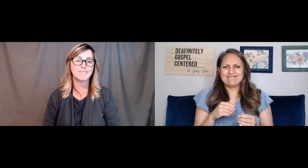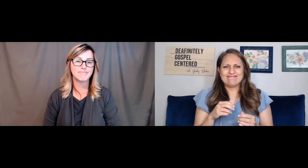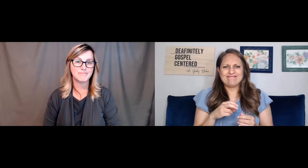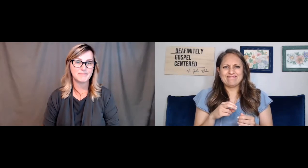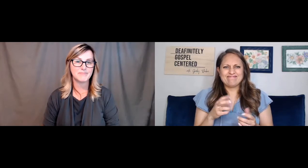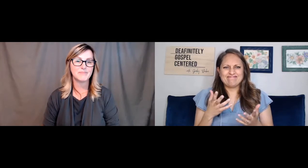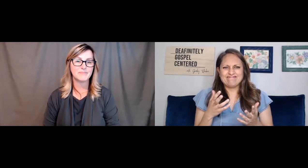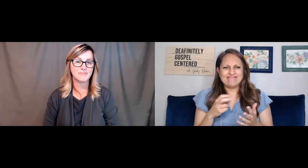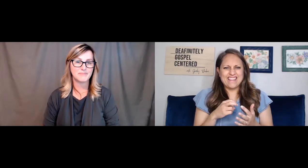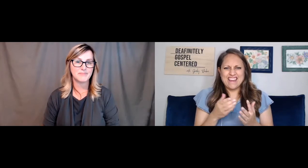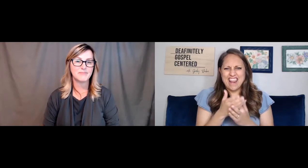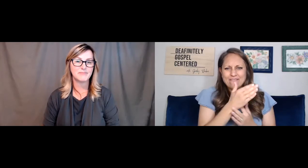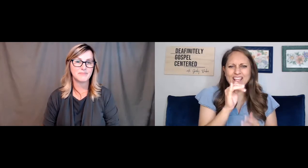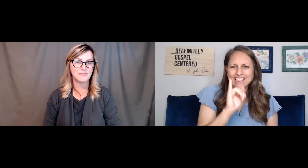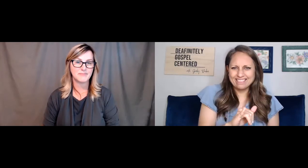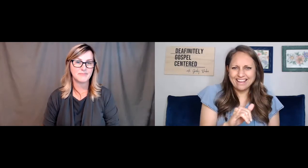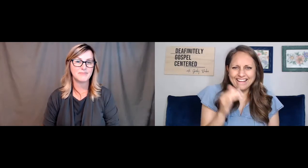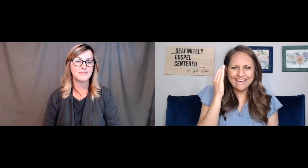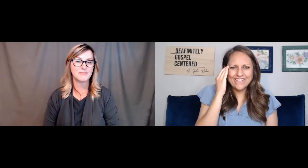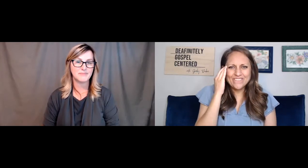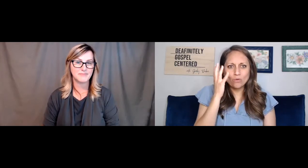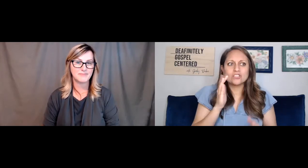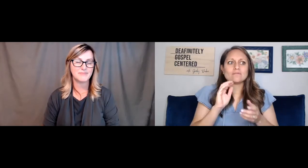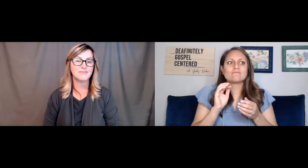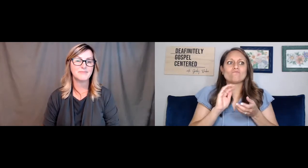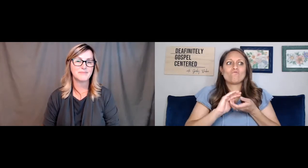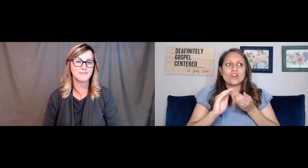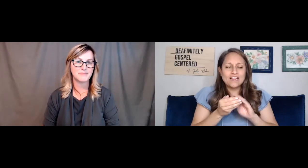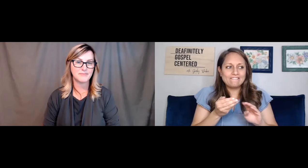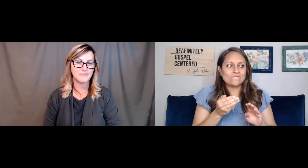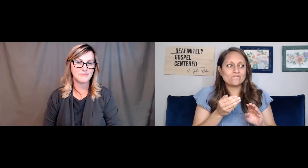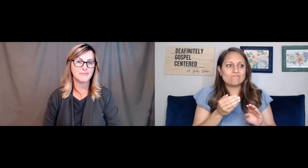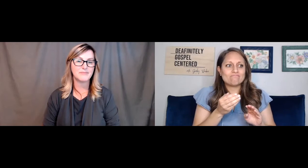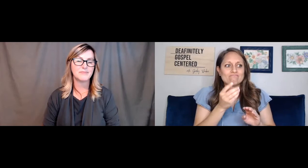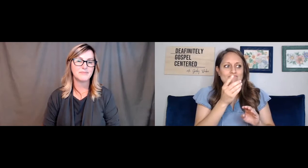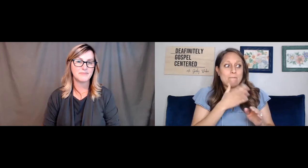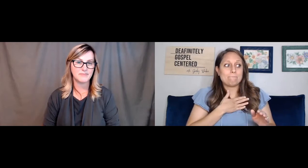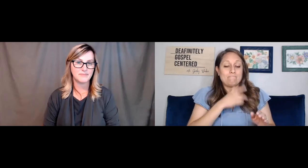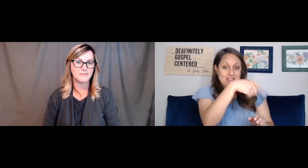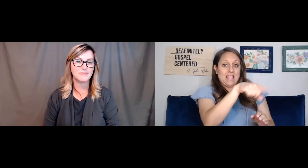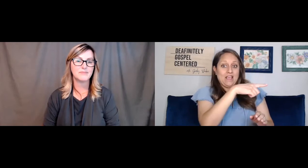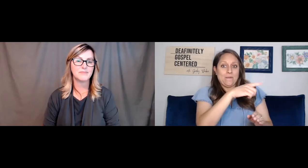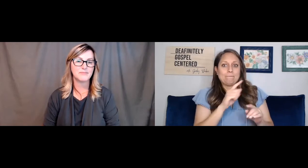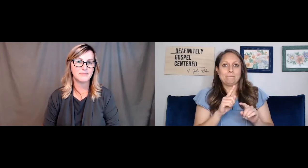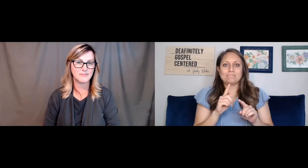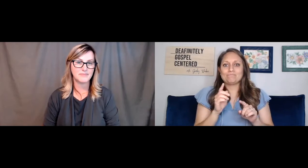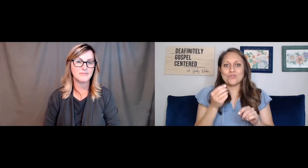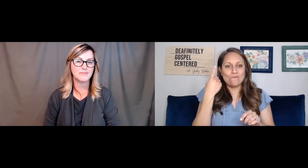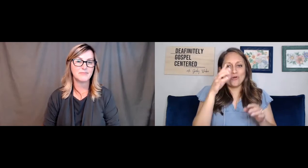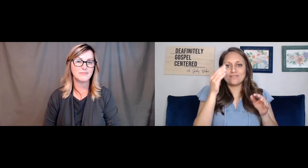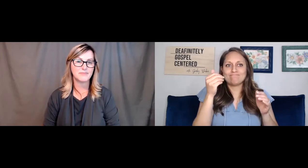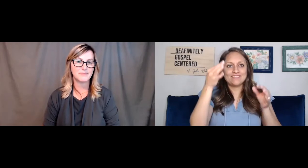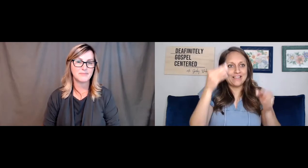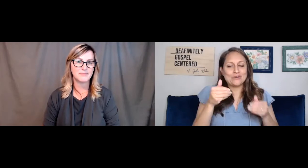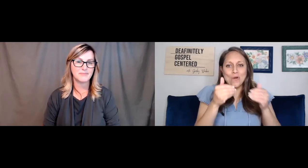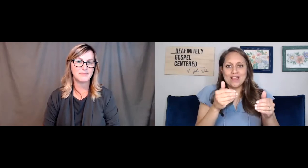work things out with my mother, which is what, I believe they should have done, but, he chose to remarry instead. Also, just